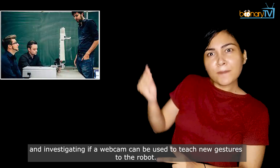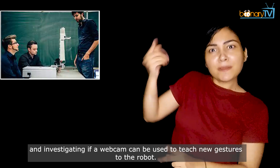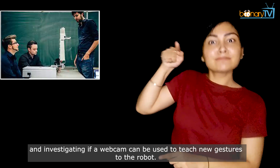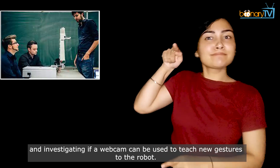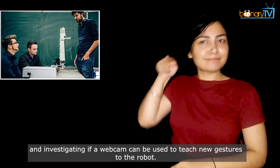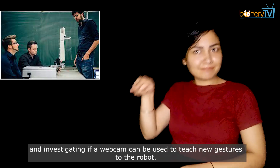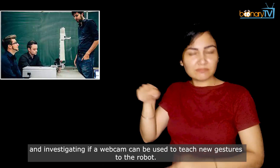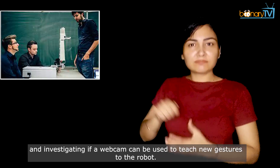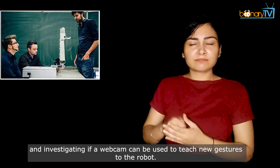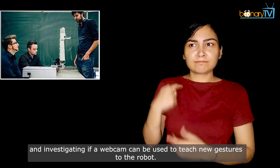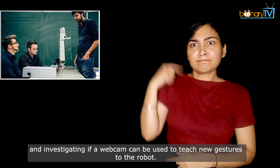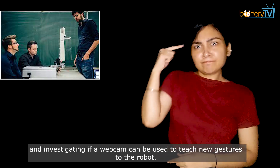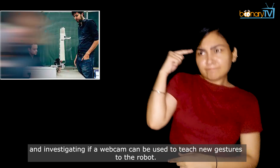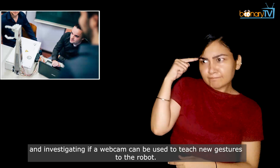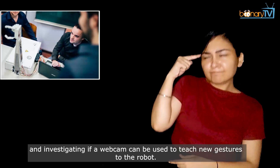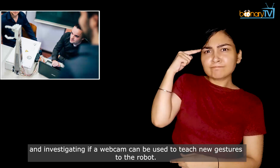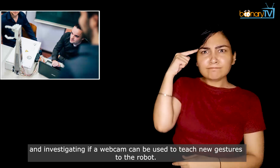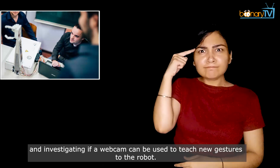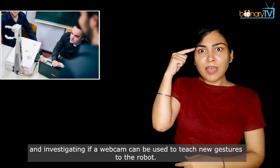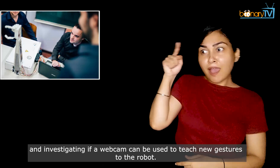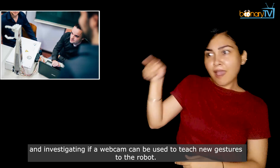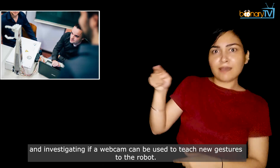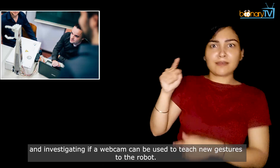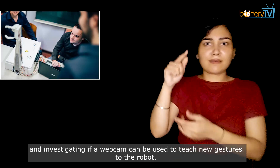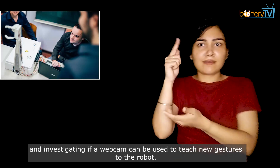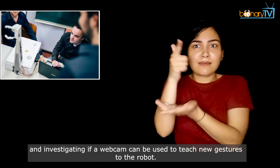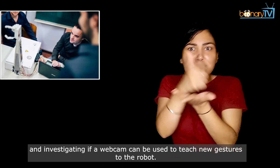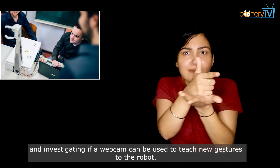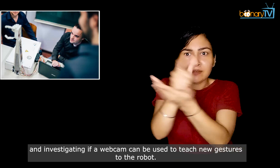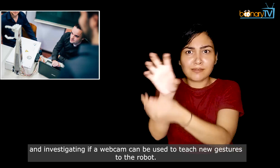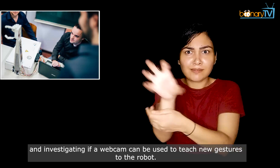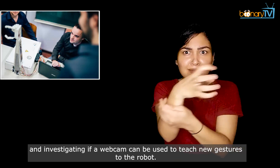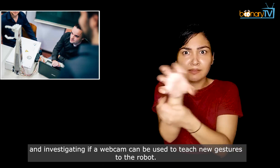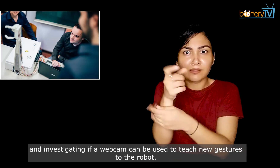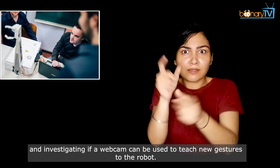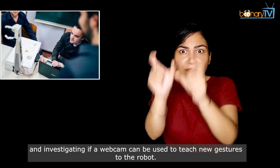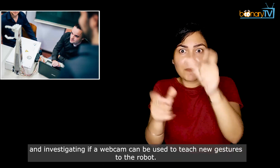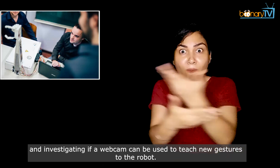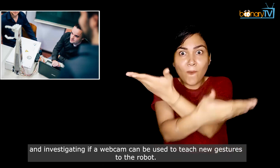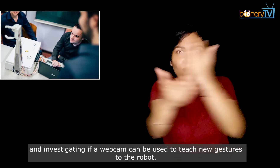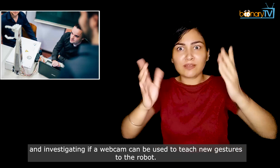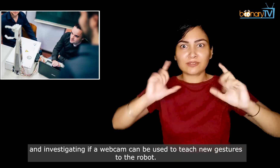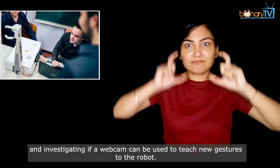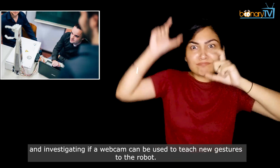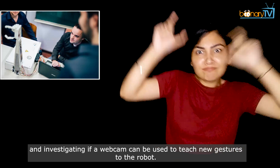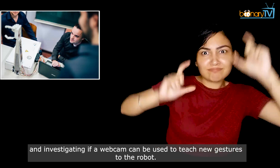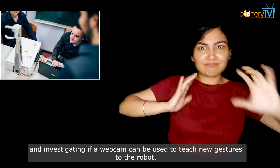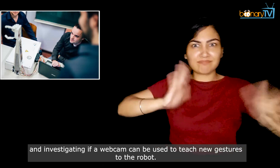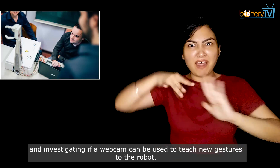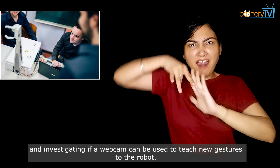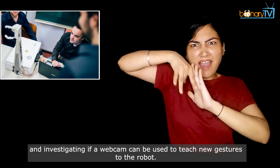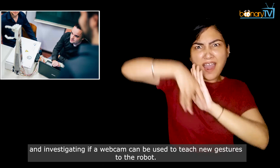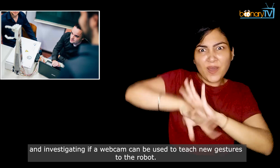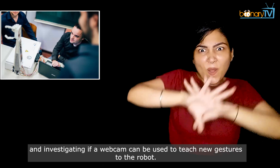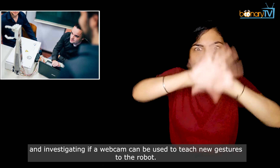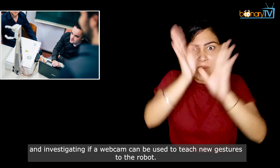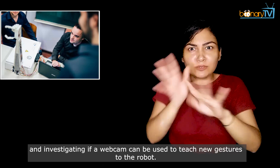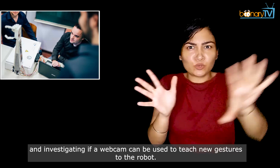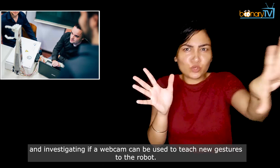and investigating if a webcam can be used to teach new gestures to